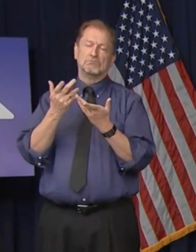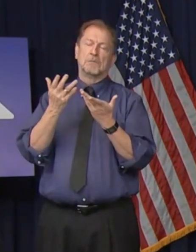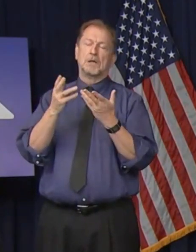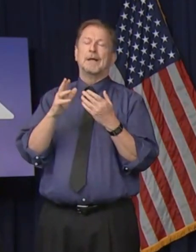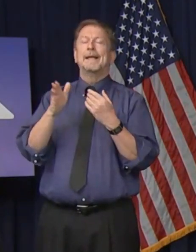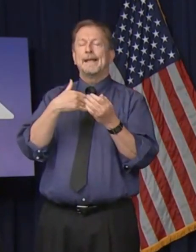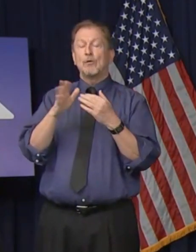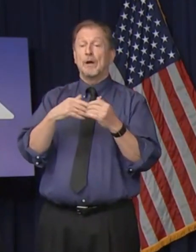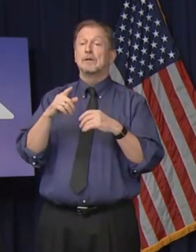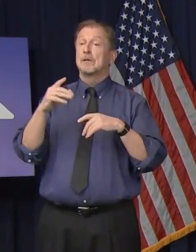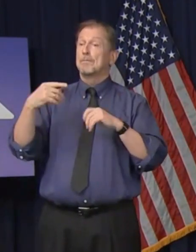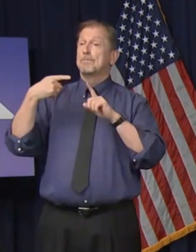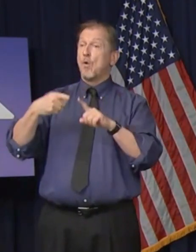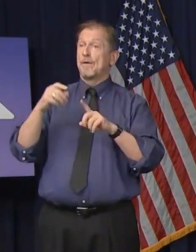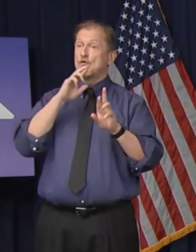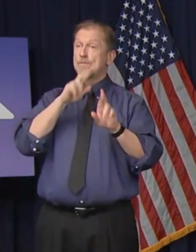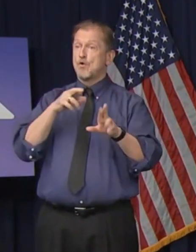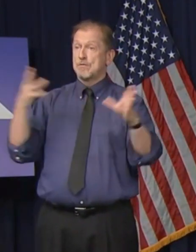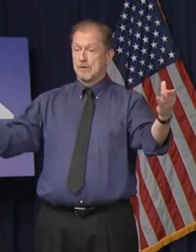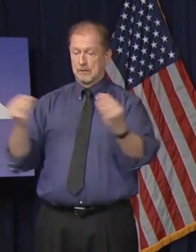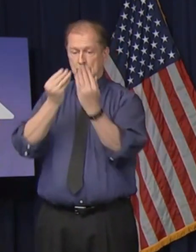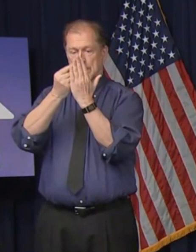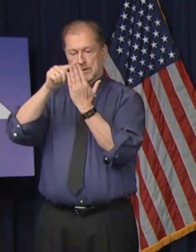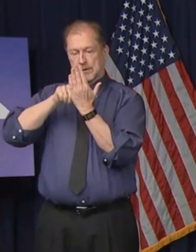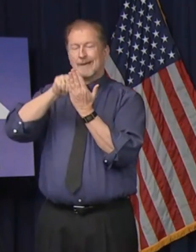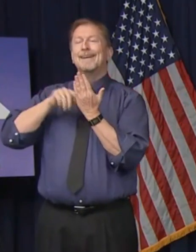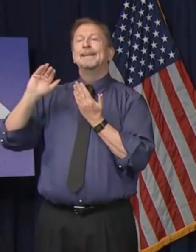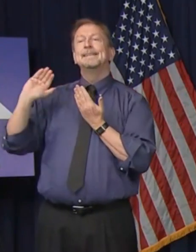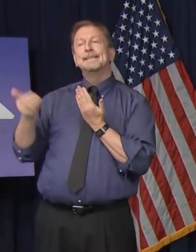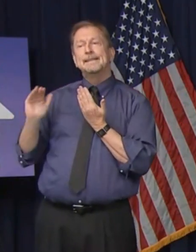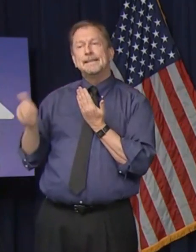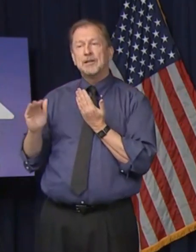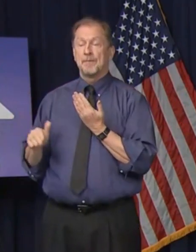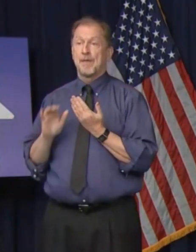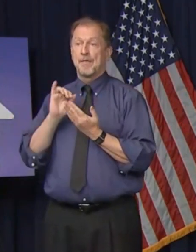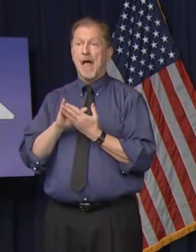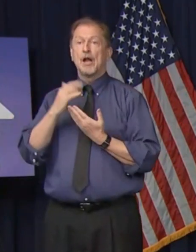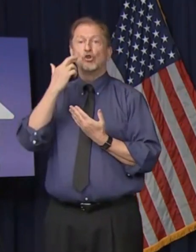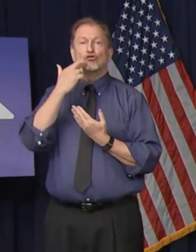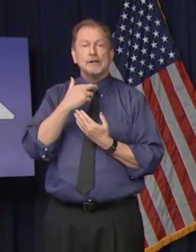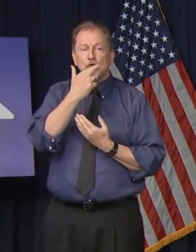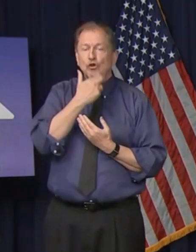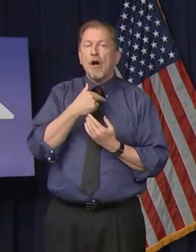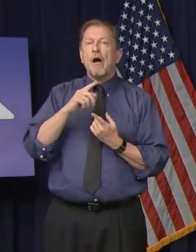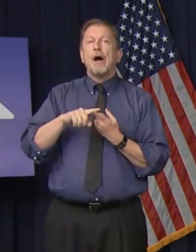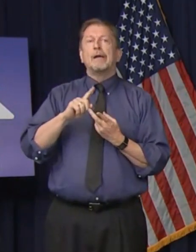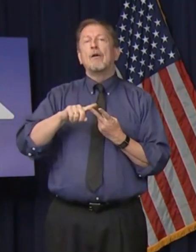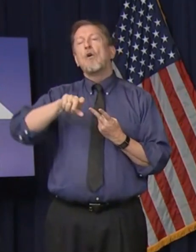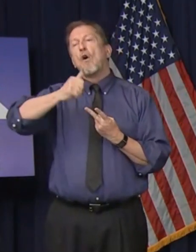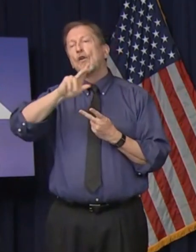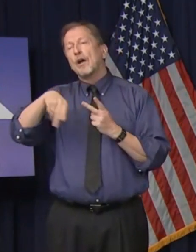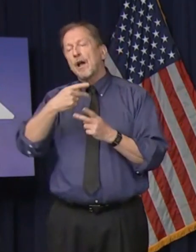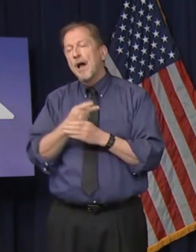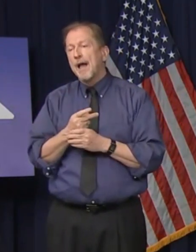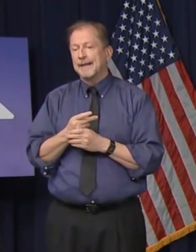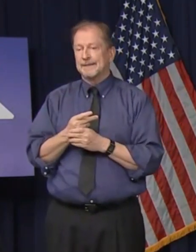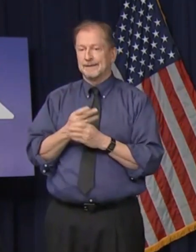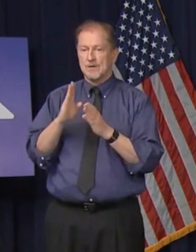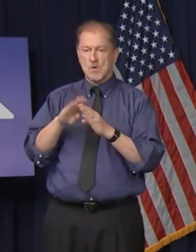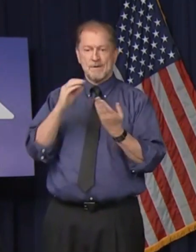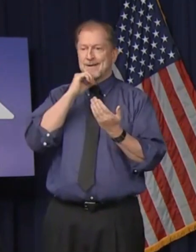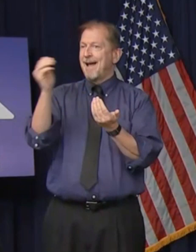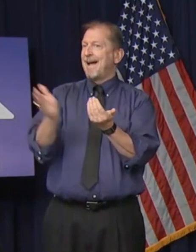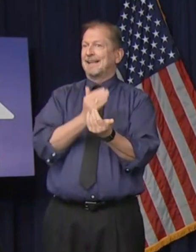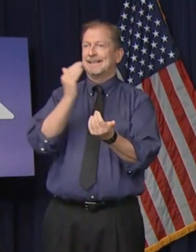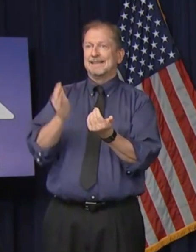the collective suggestion, is that industries like restaurants and hospitality are harder to open than